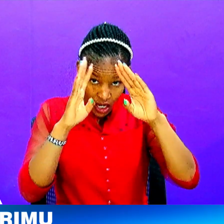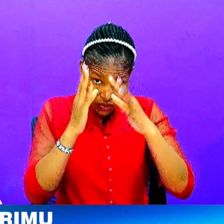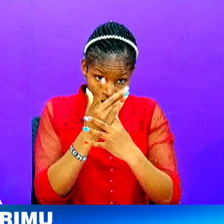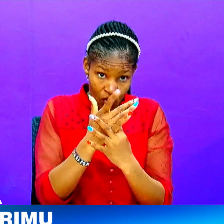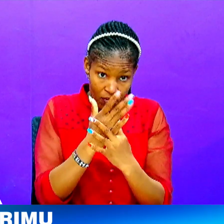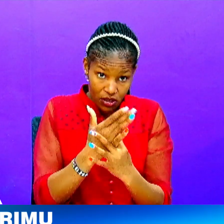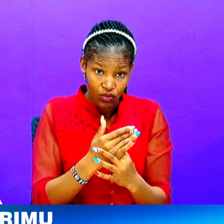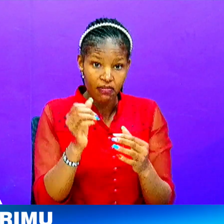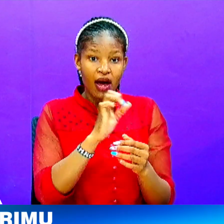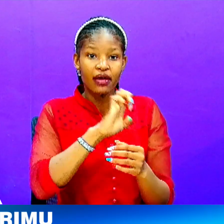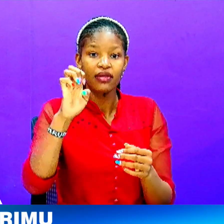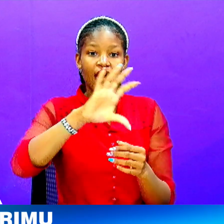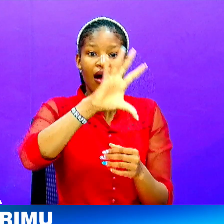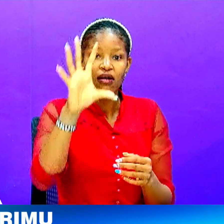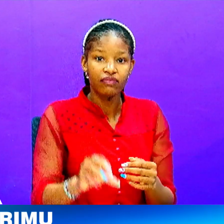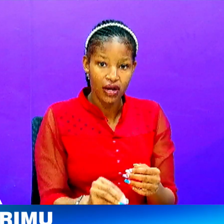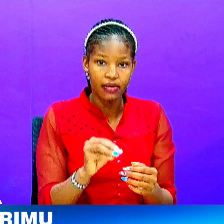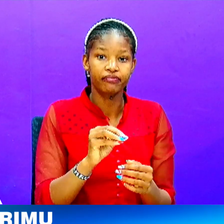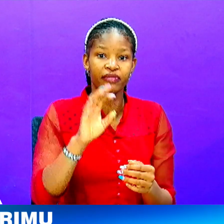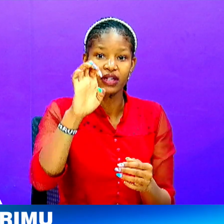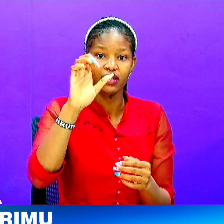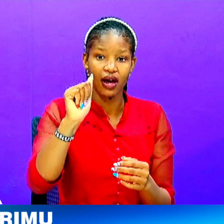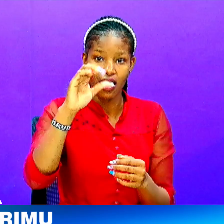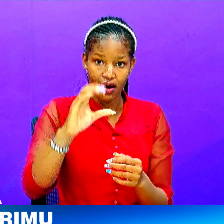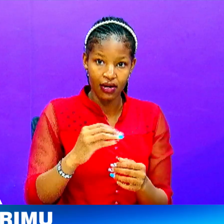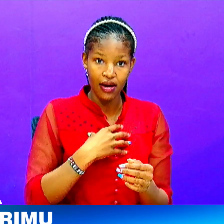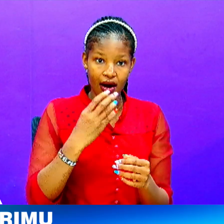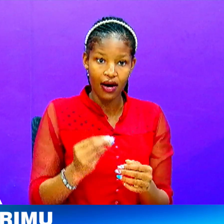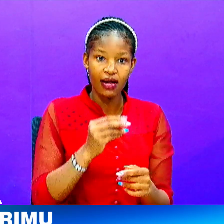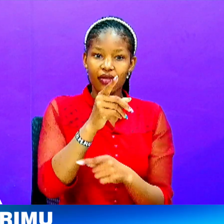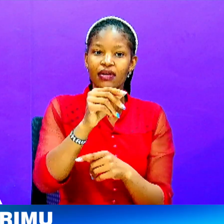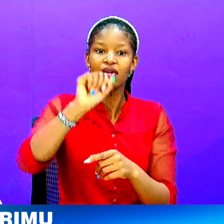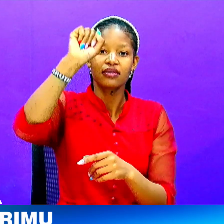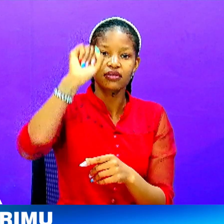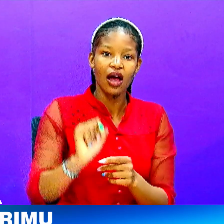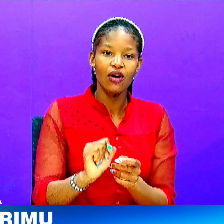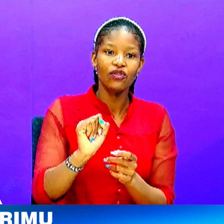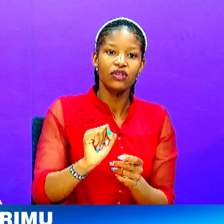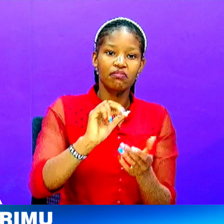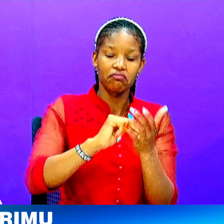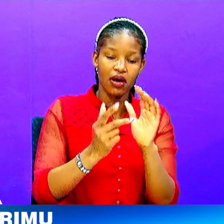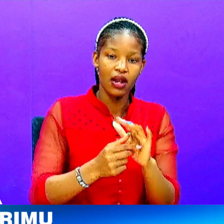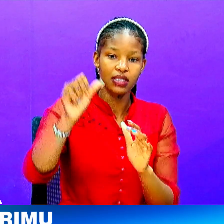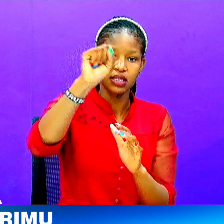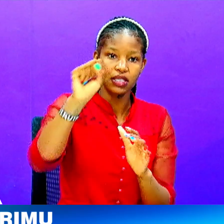initiatives between the East African Community and the Southern African